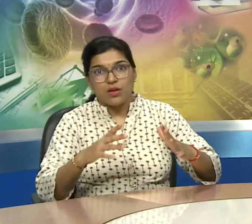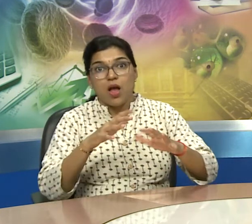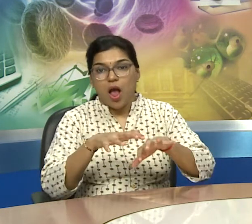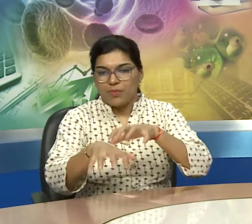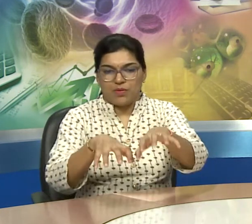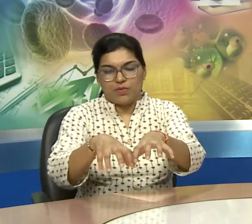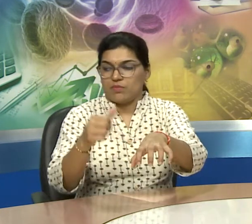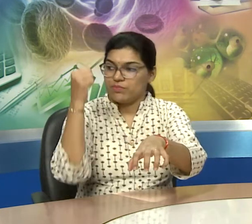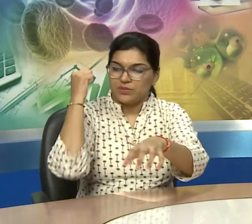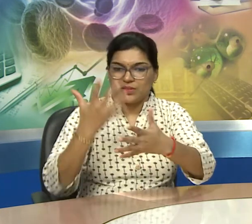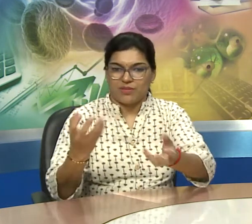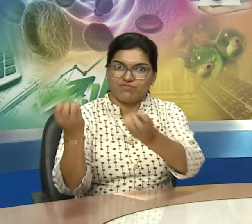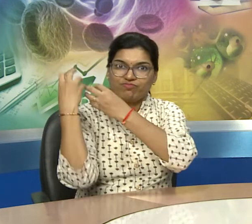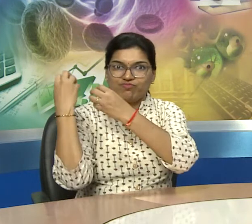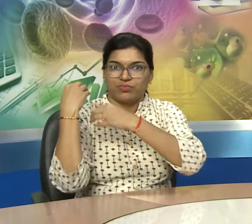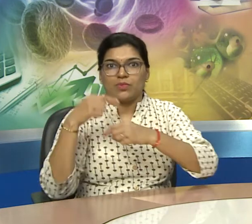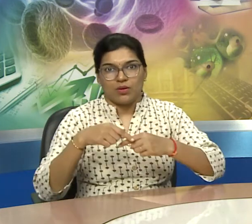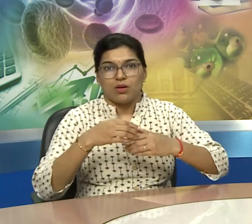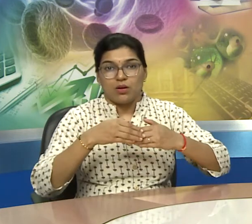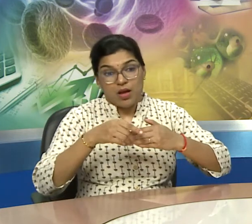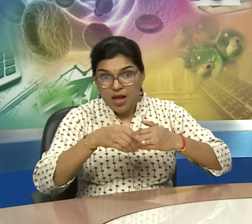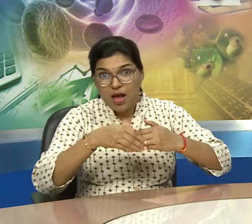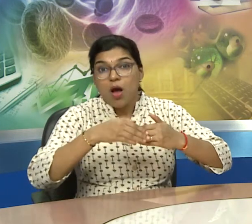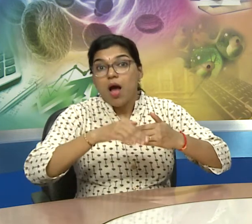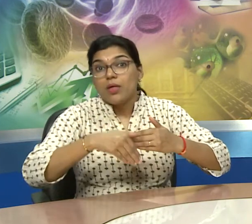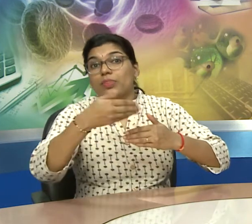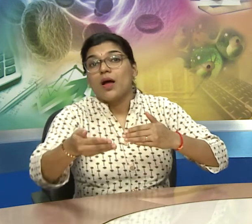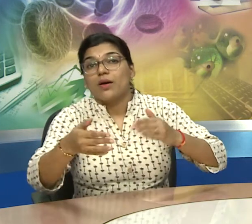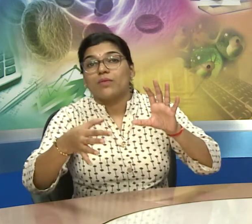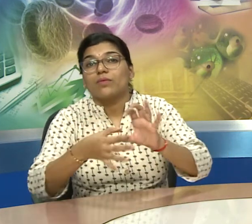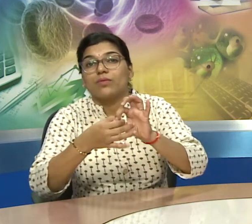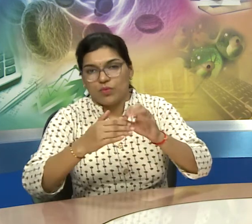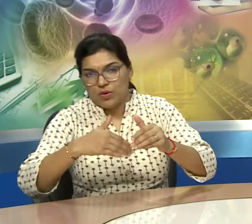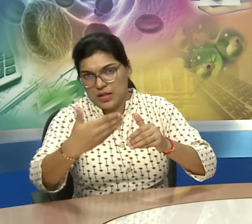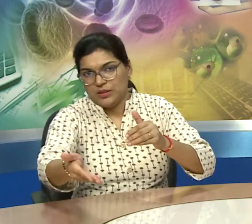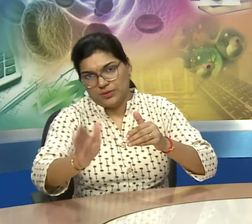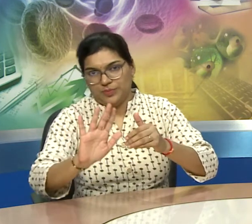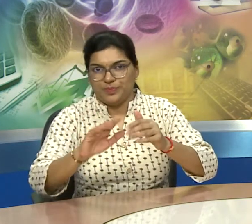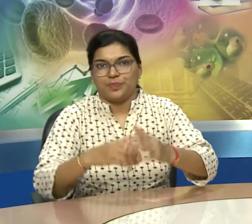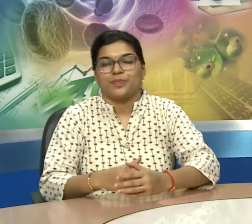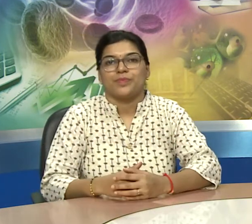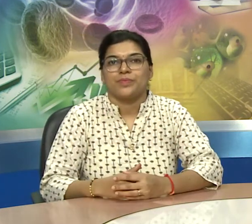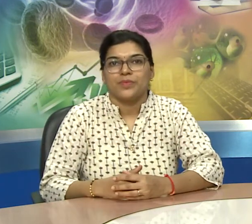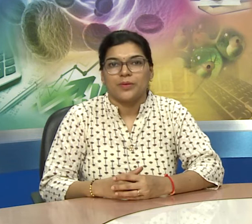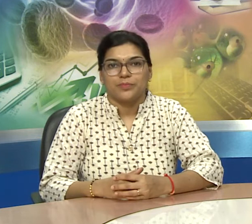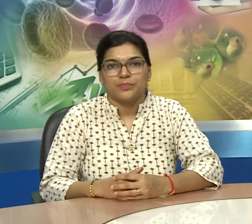And because of wheels, the carts were pulled by animals.